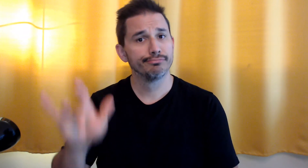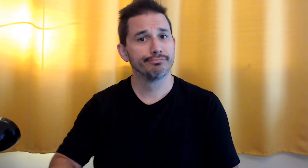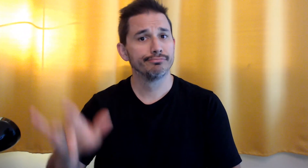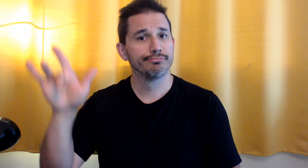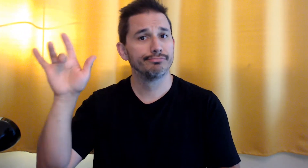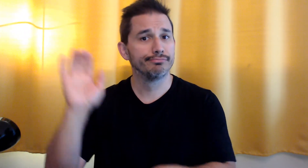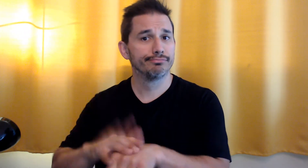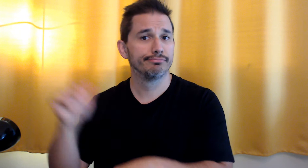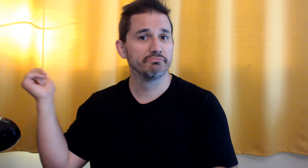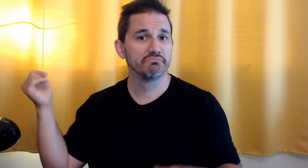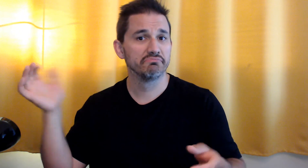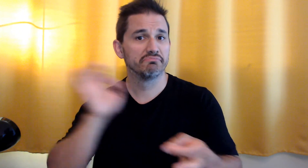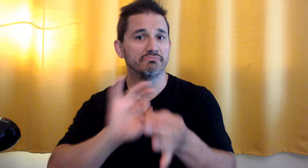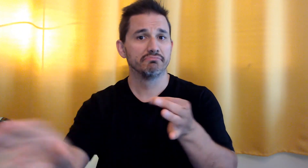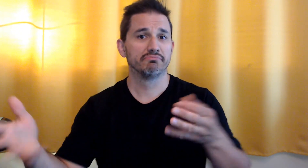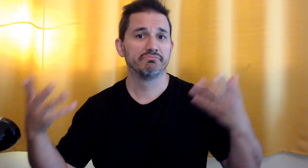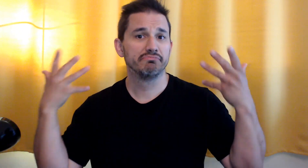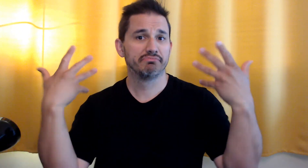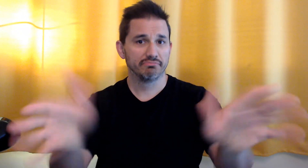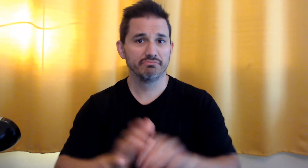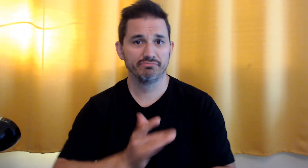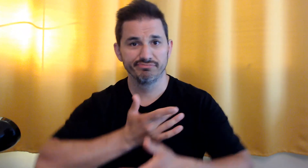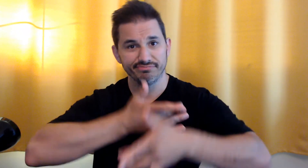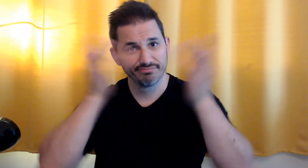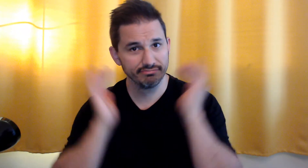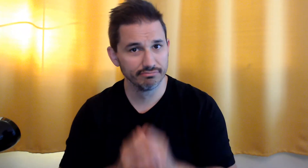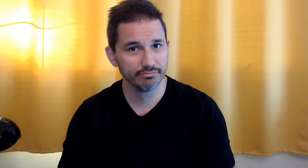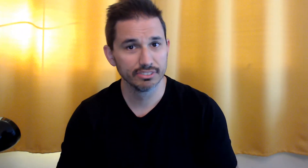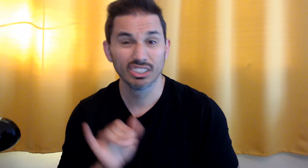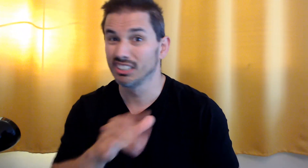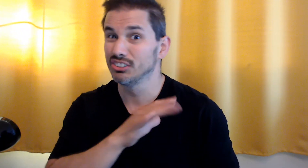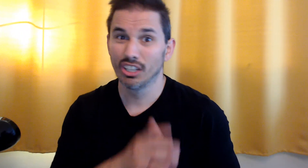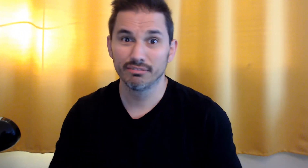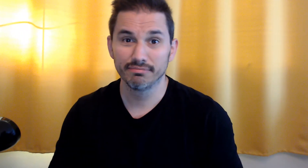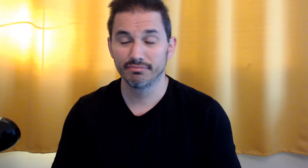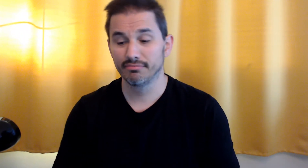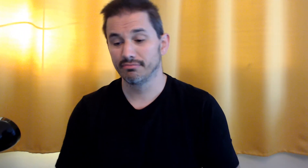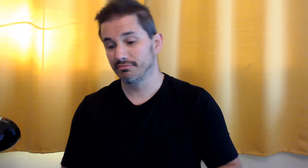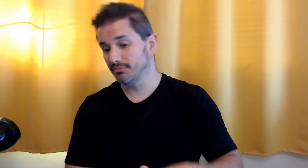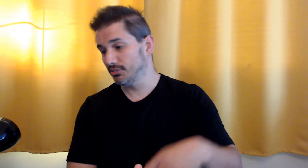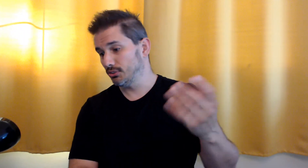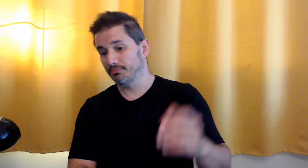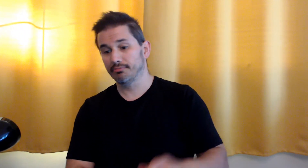use this button to make a food order for you if you make a very similar food order pretty frequently.